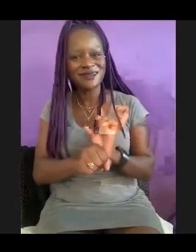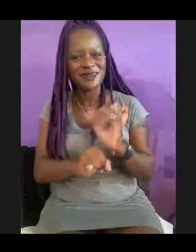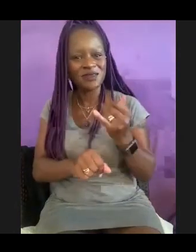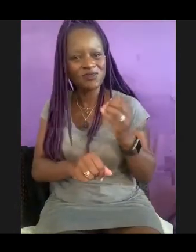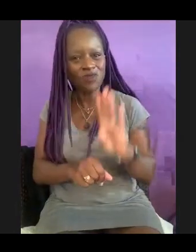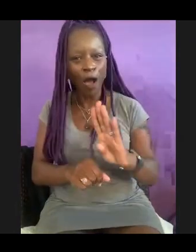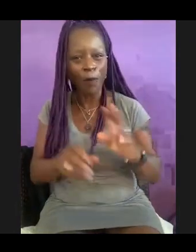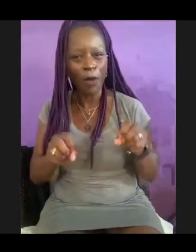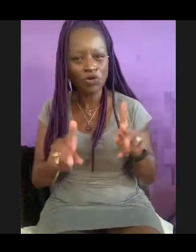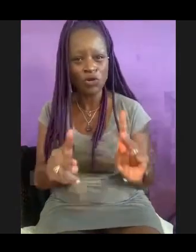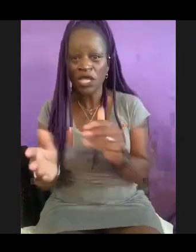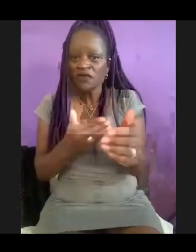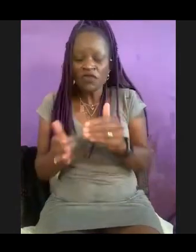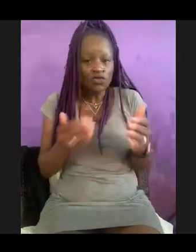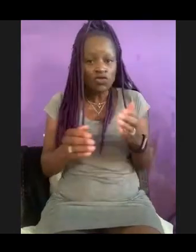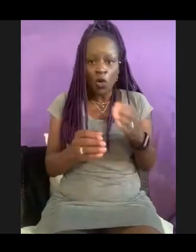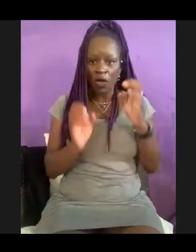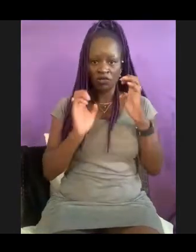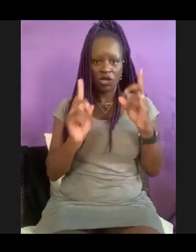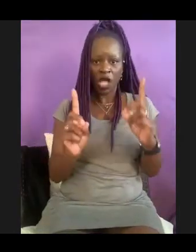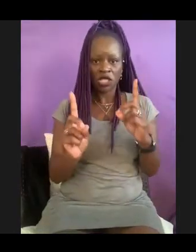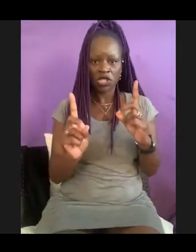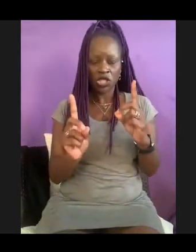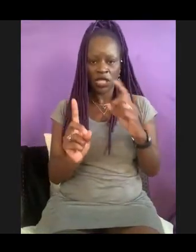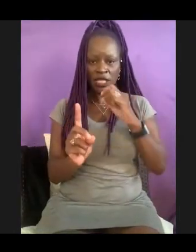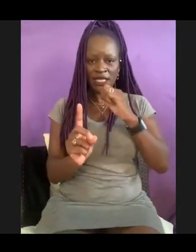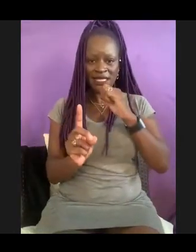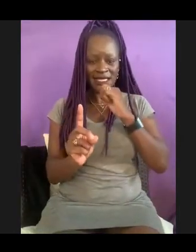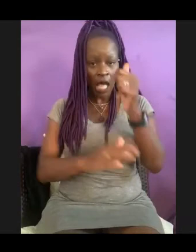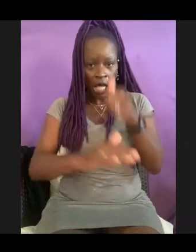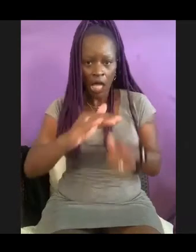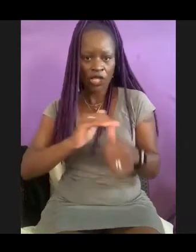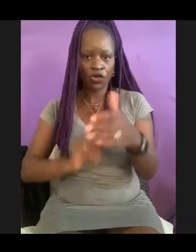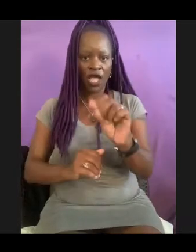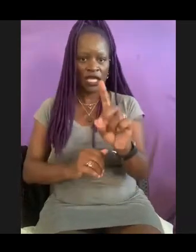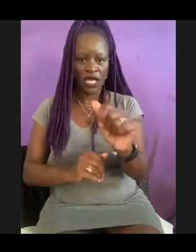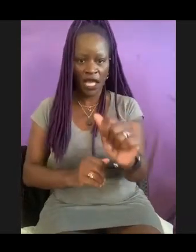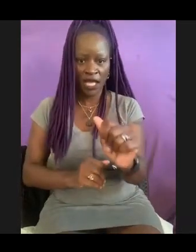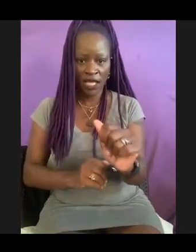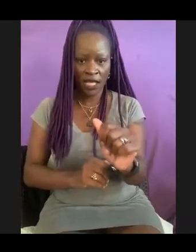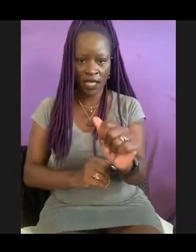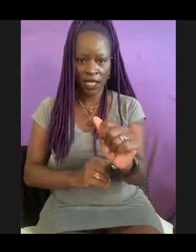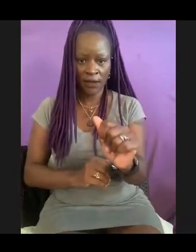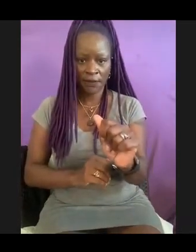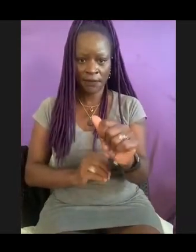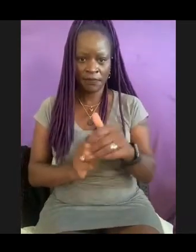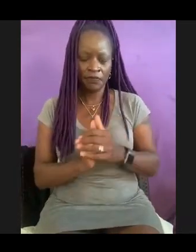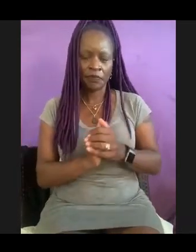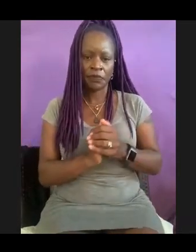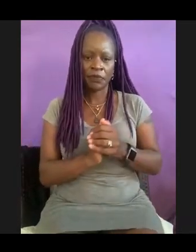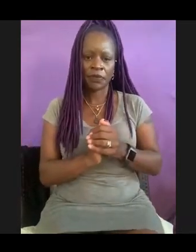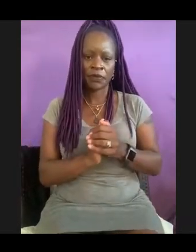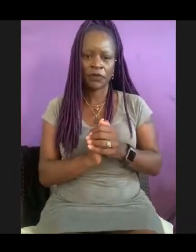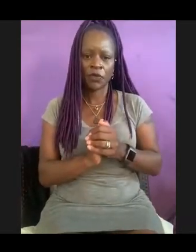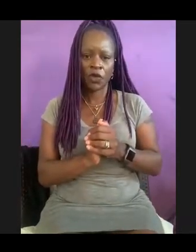Although education does not come under the ADA, and IDEA covers the civil